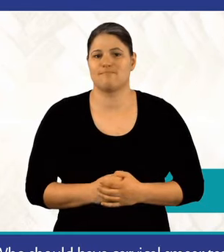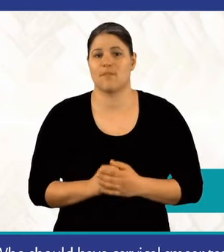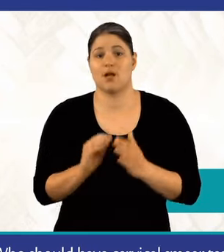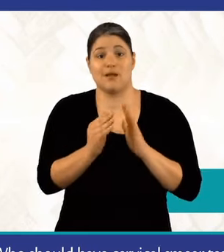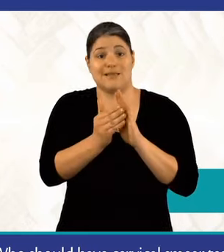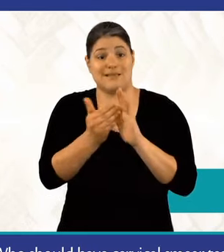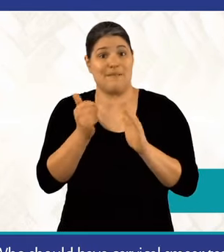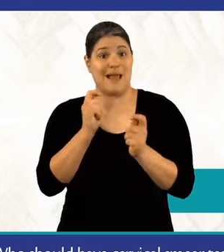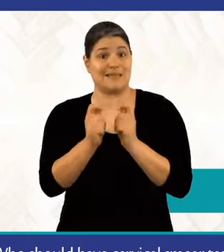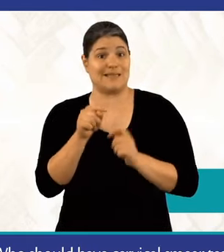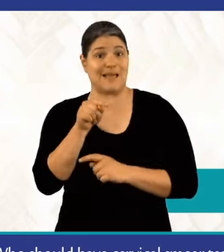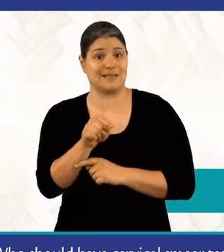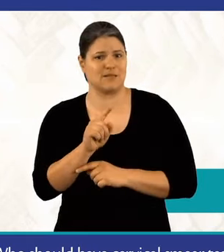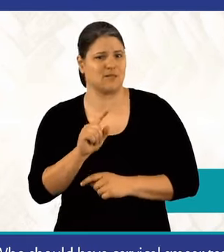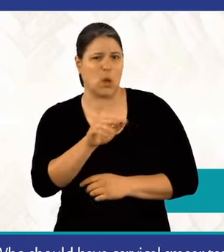Who should have cervical smear tests?